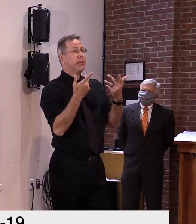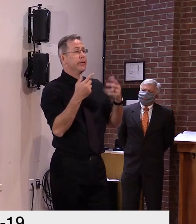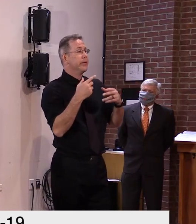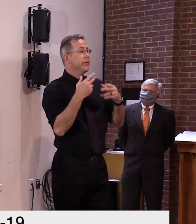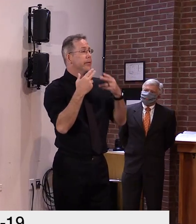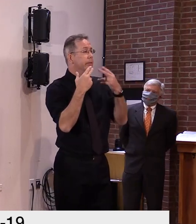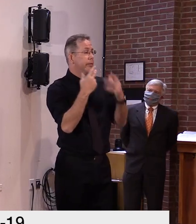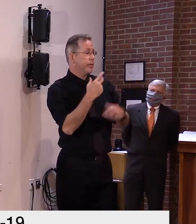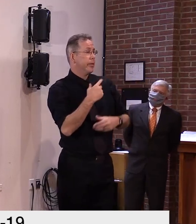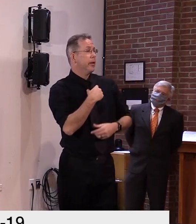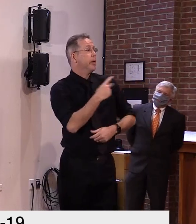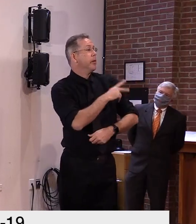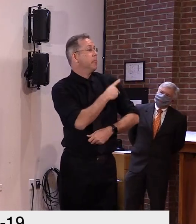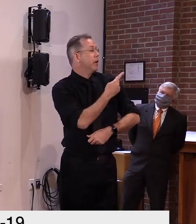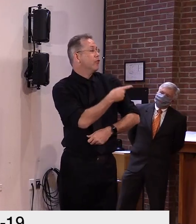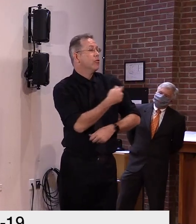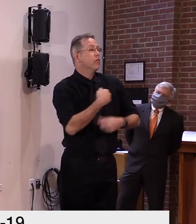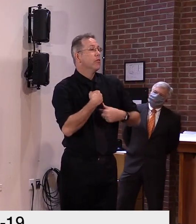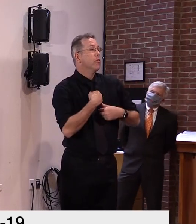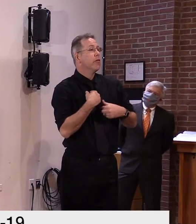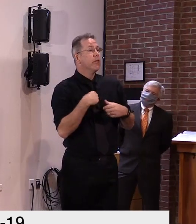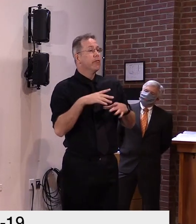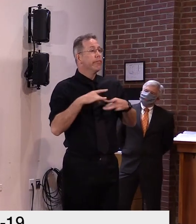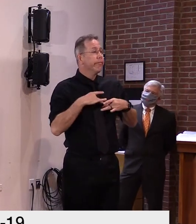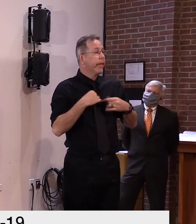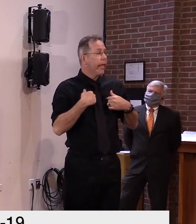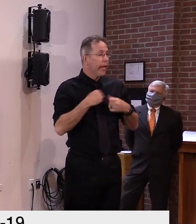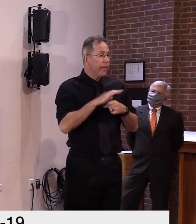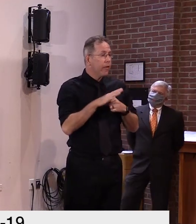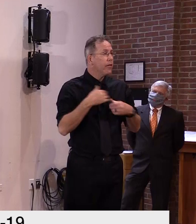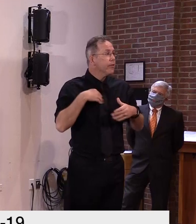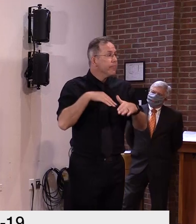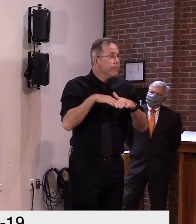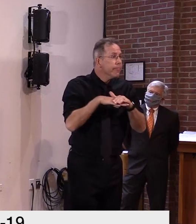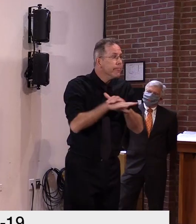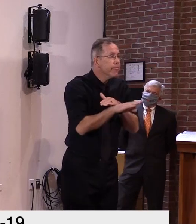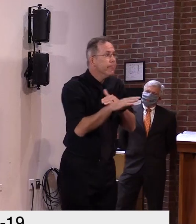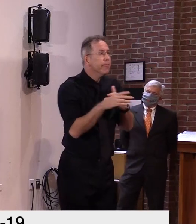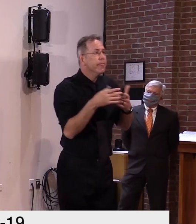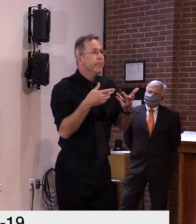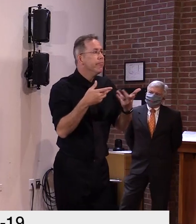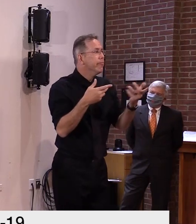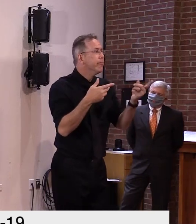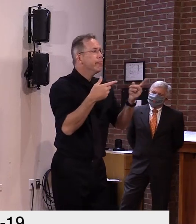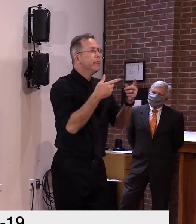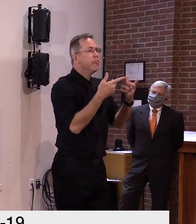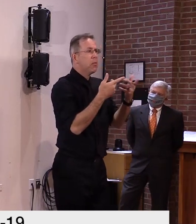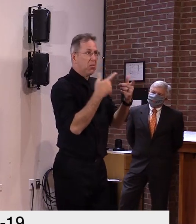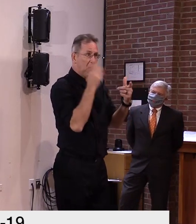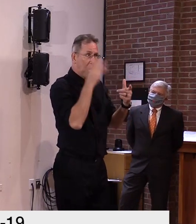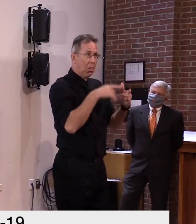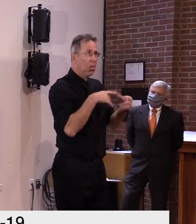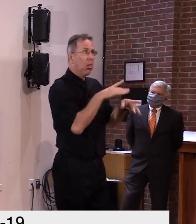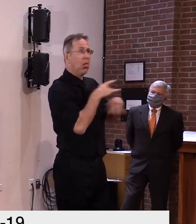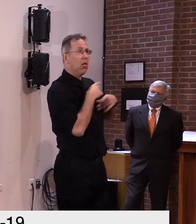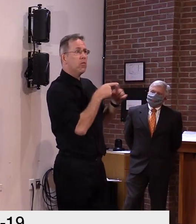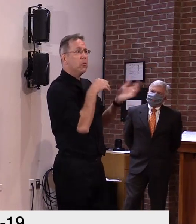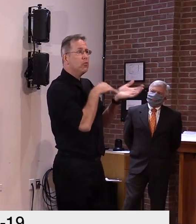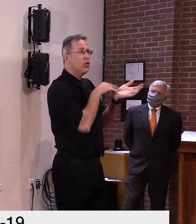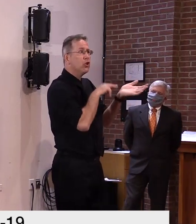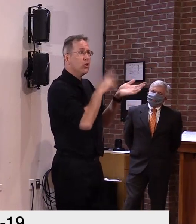there for other reasons and having an infection result because they entered a healthcare setting like a